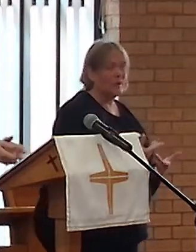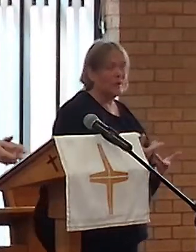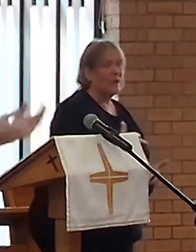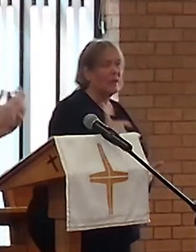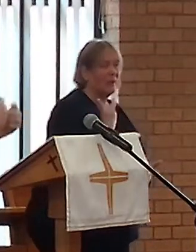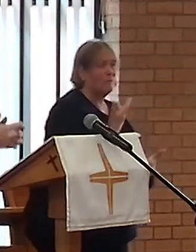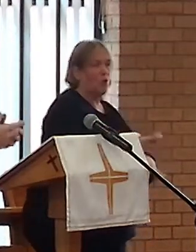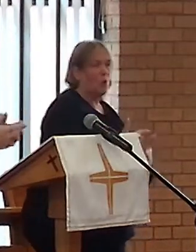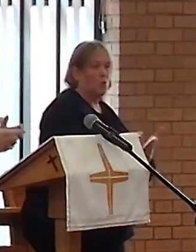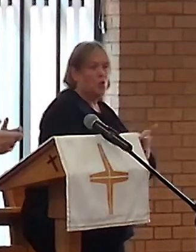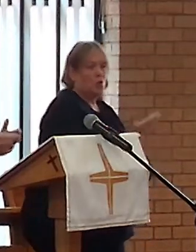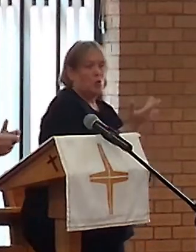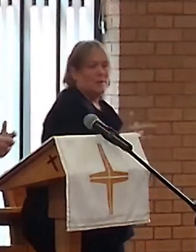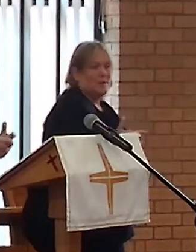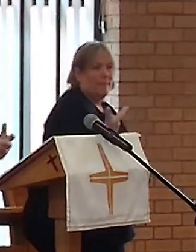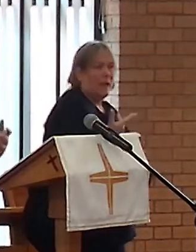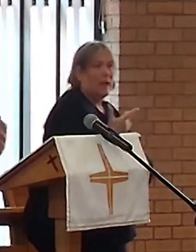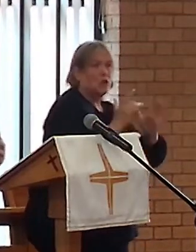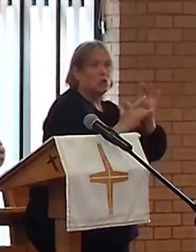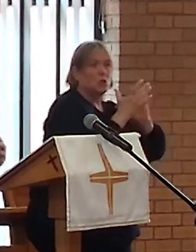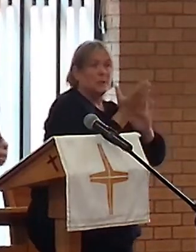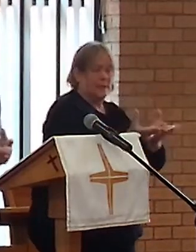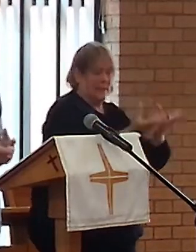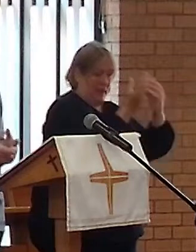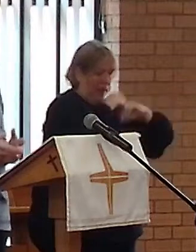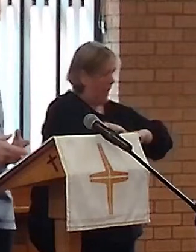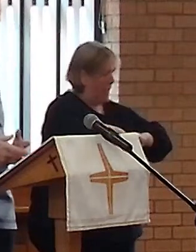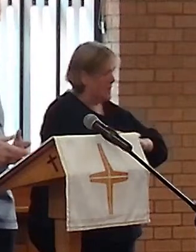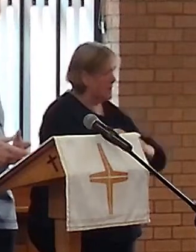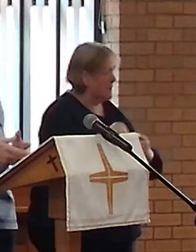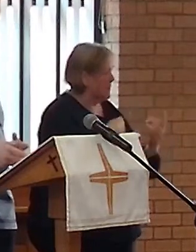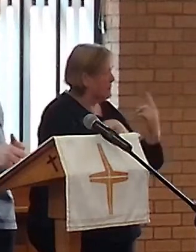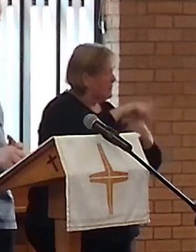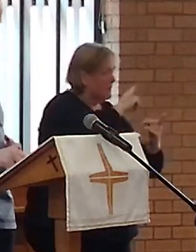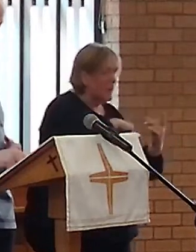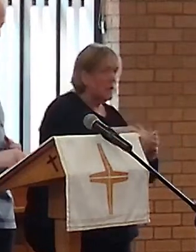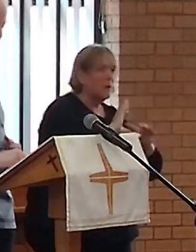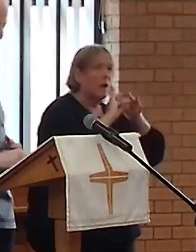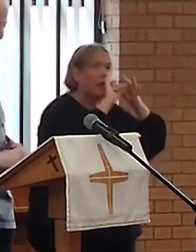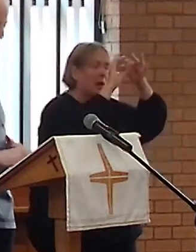the Christ in us and us in him.